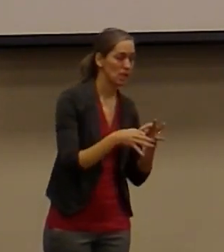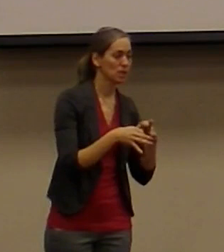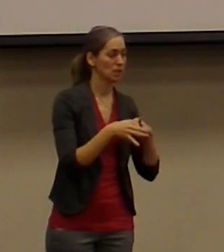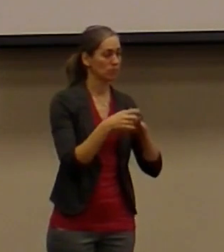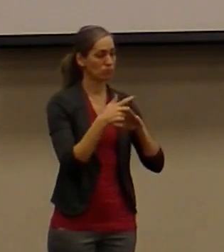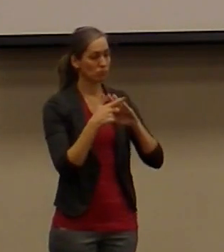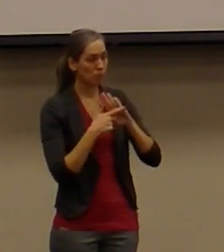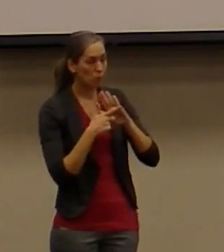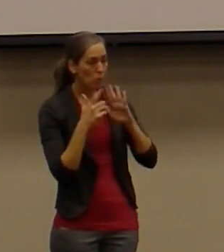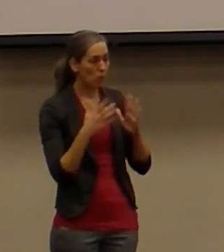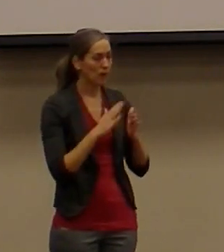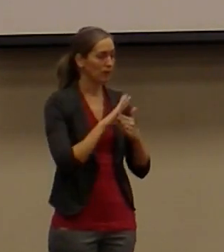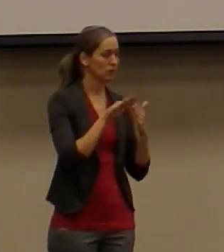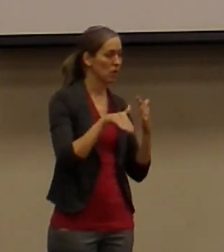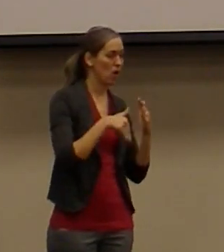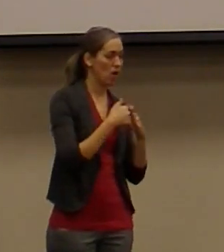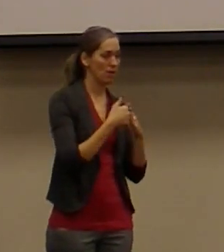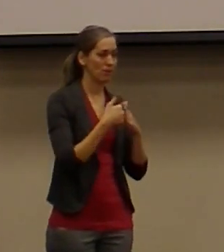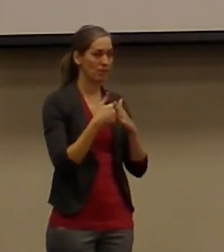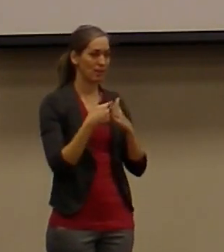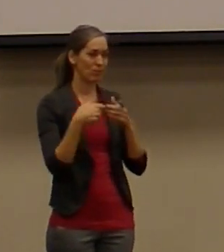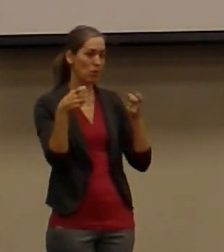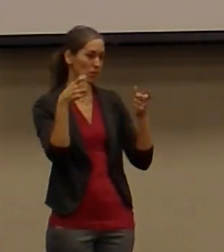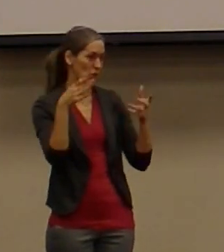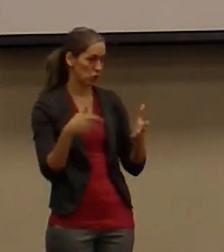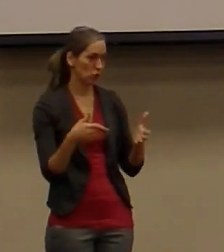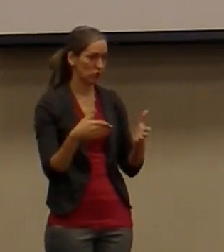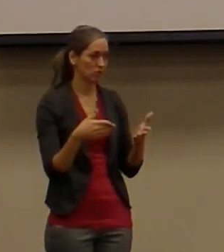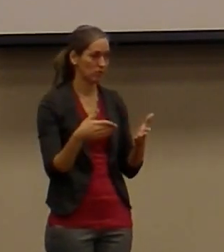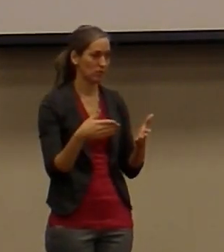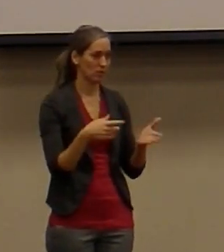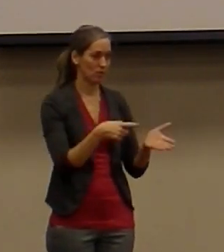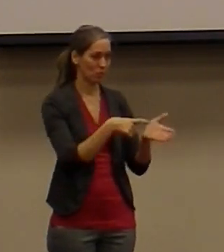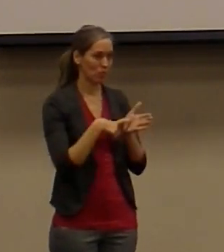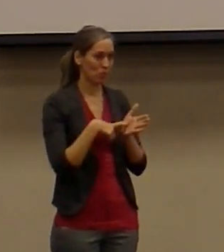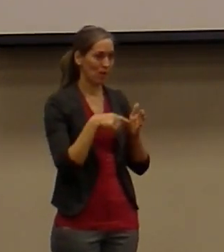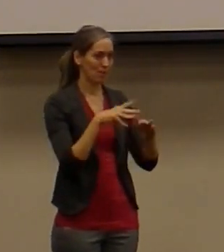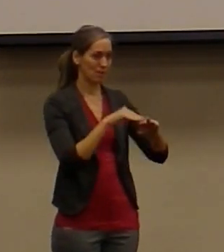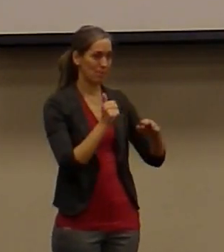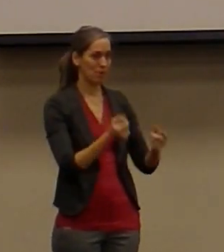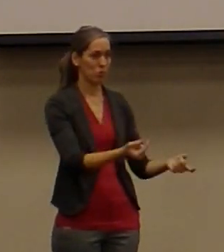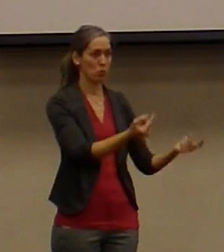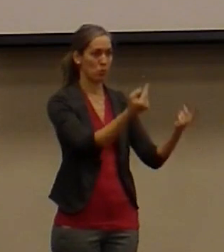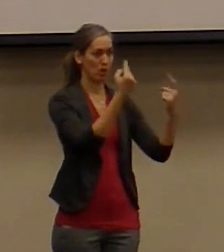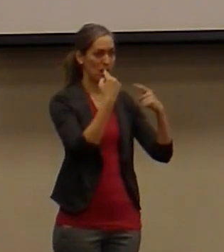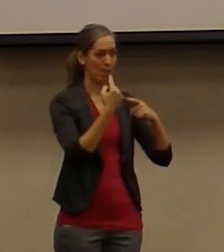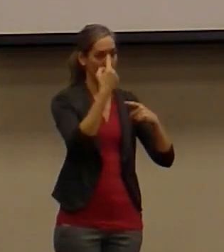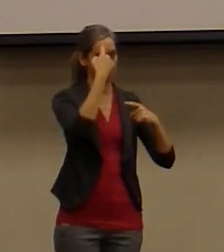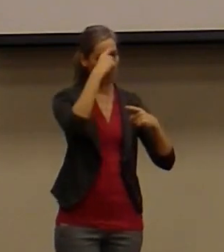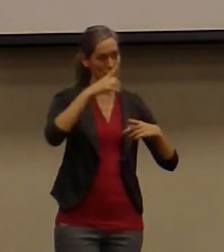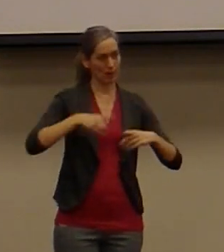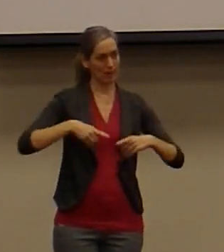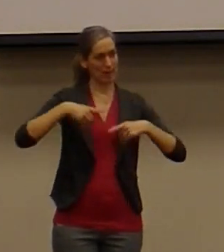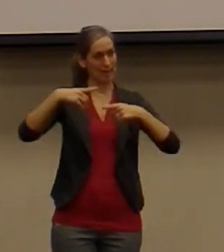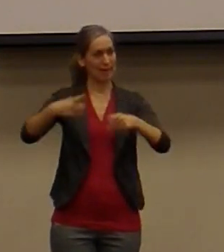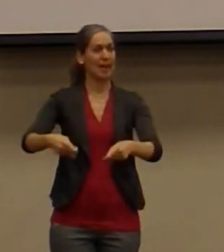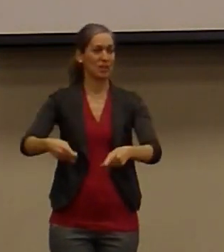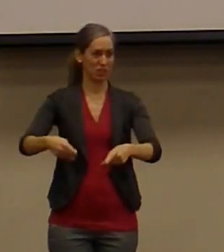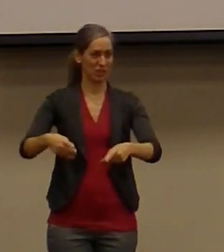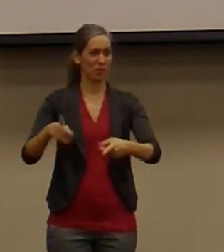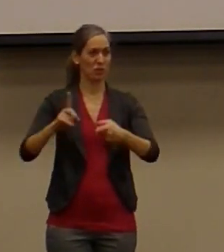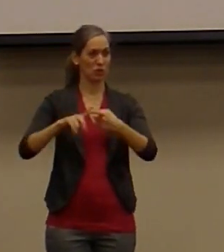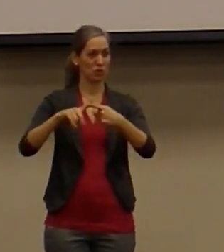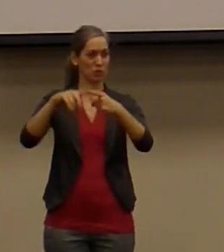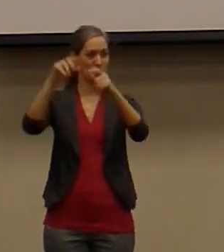other provincial officials to come to the dedication of the image he had set up. So the